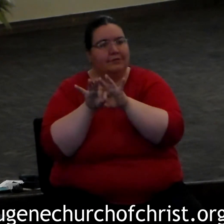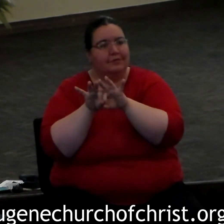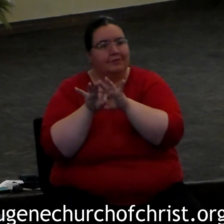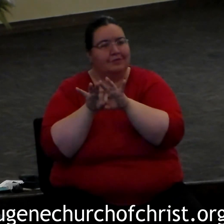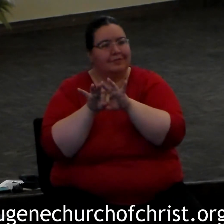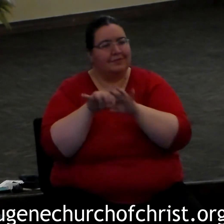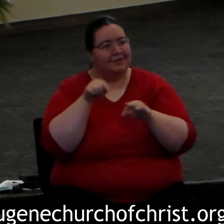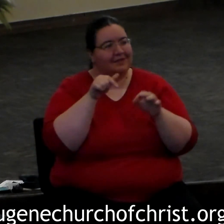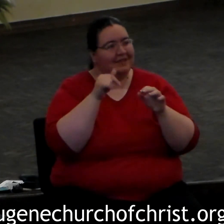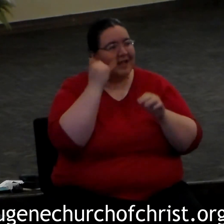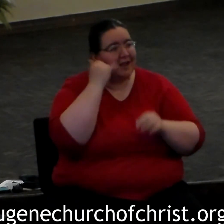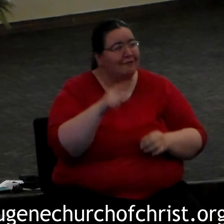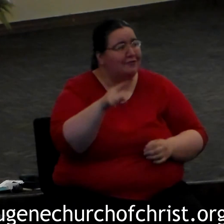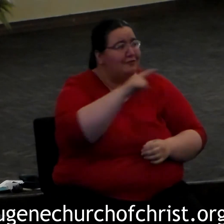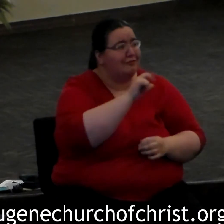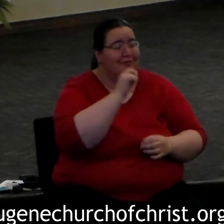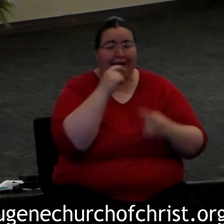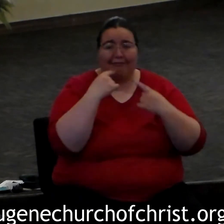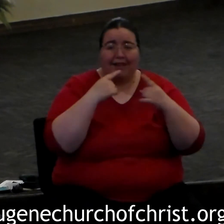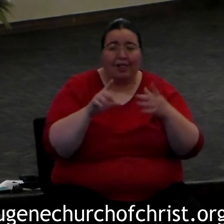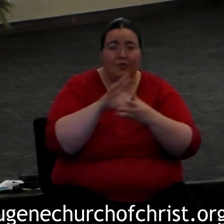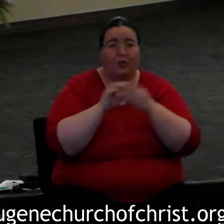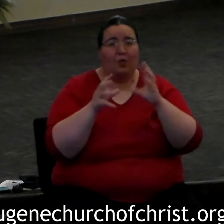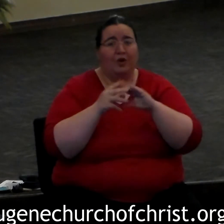You show people pictures of your grandkids, because if you don't, who's going to?